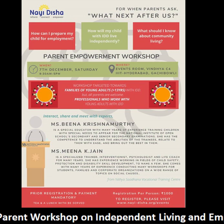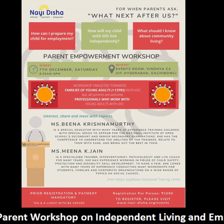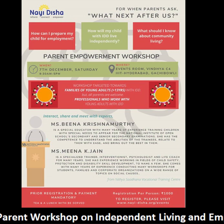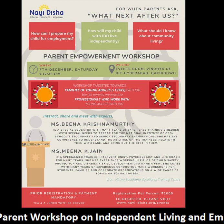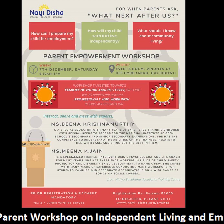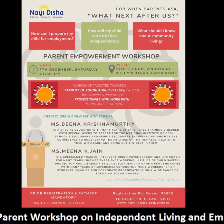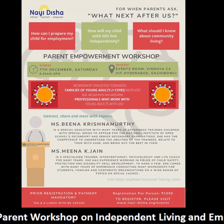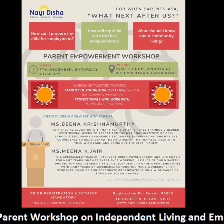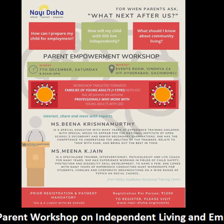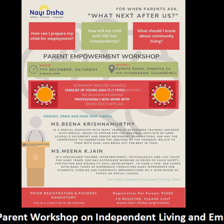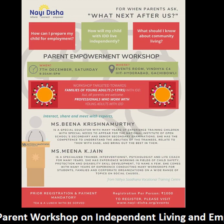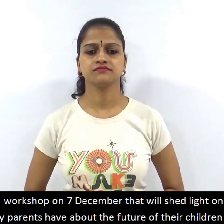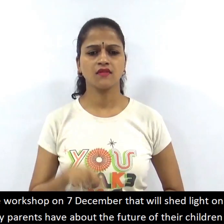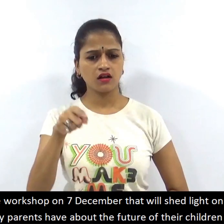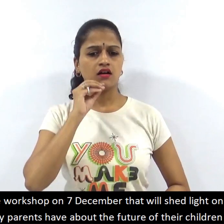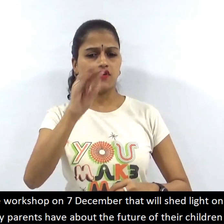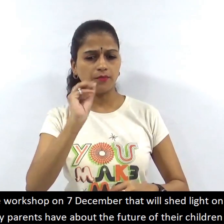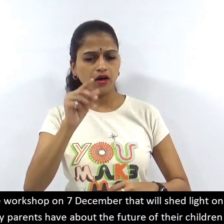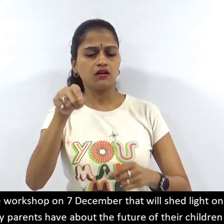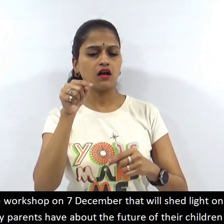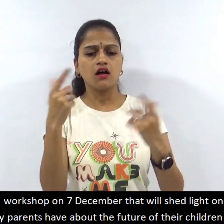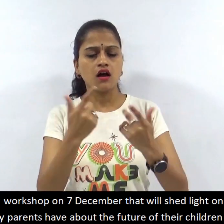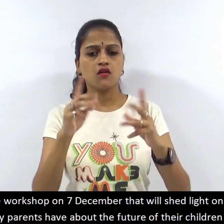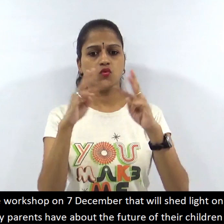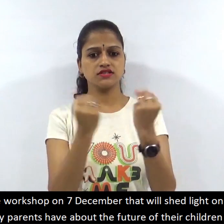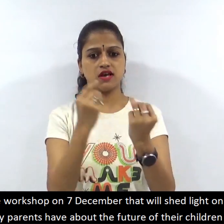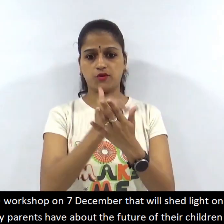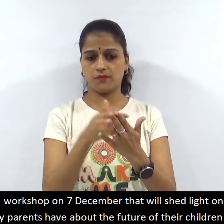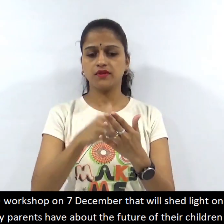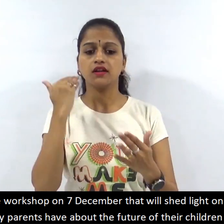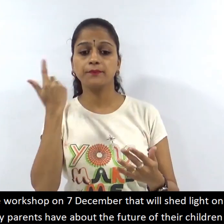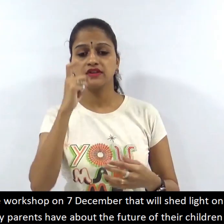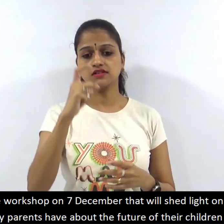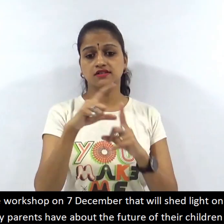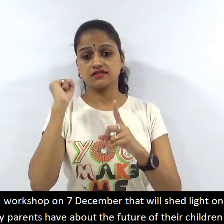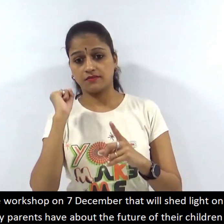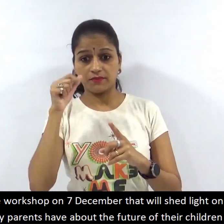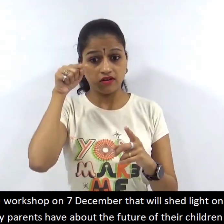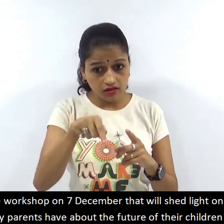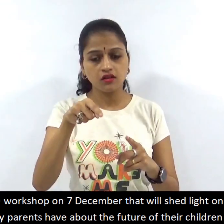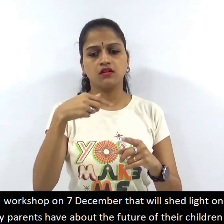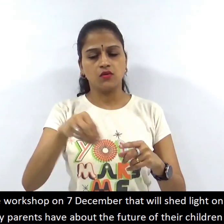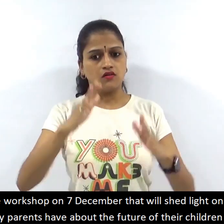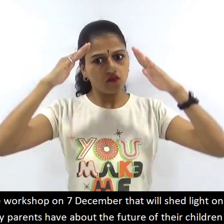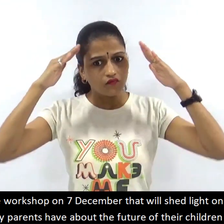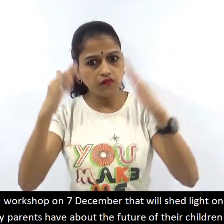informative workshop on 7 December that will shed light on the crucial questions that many